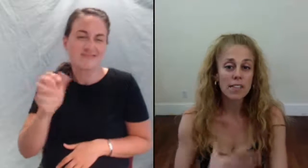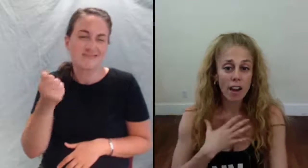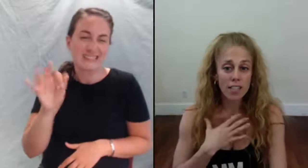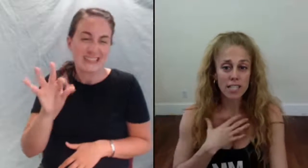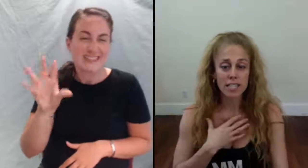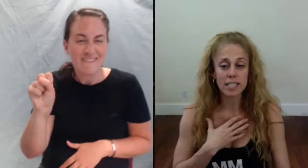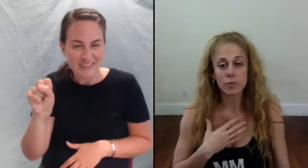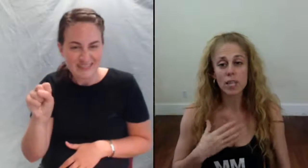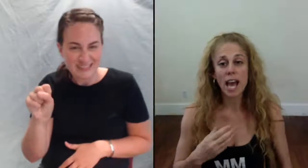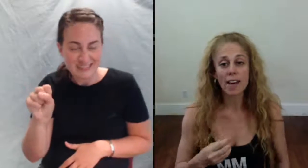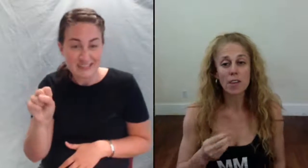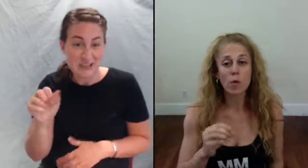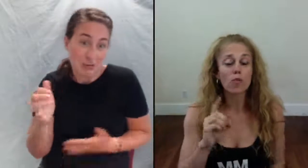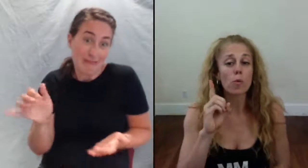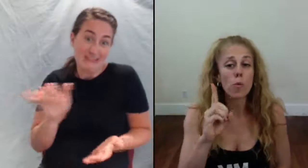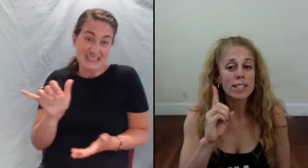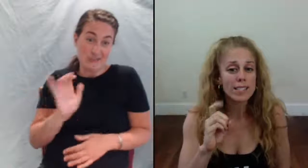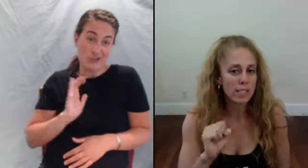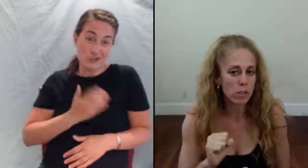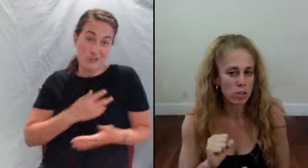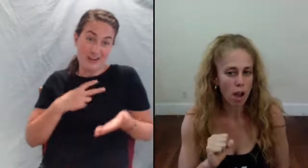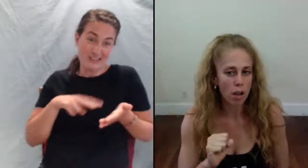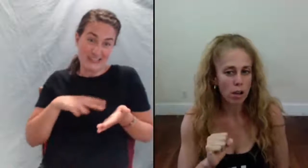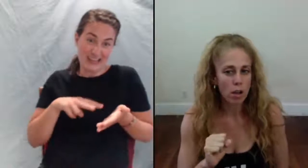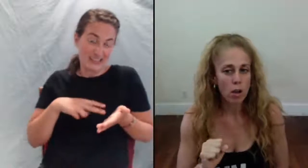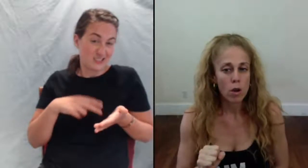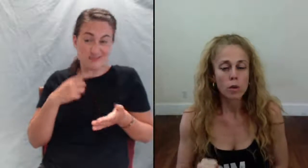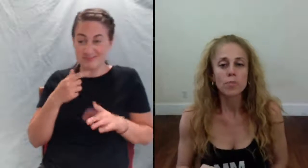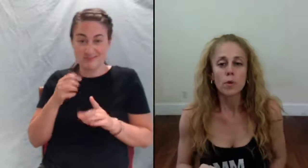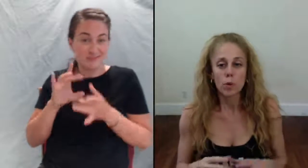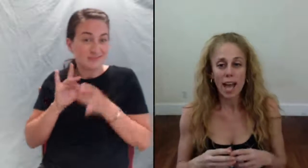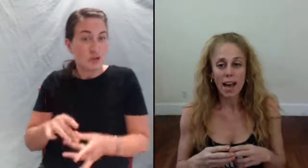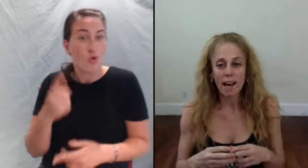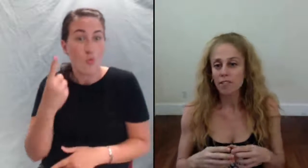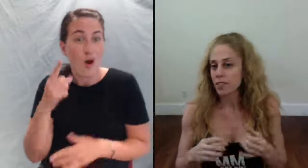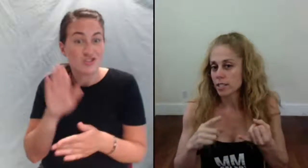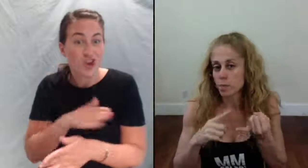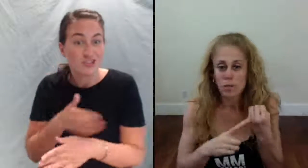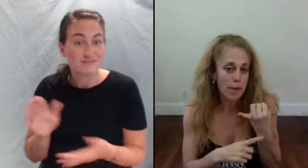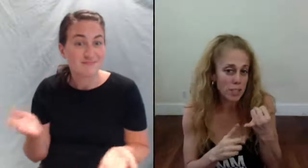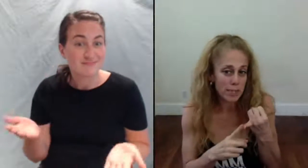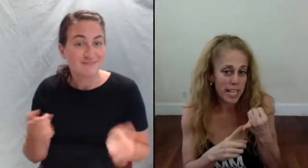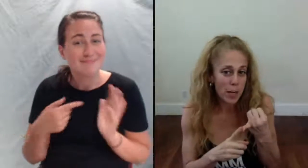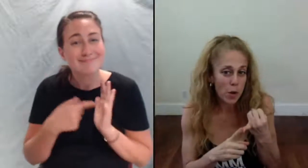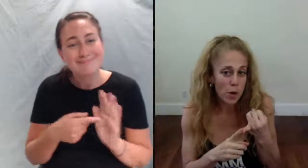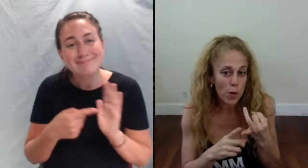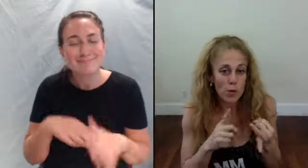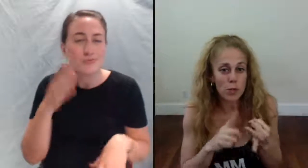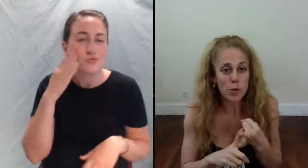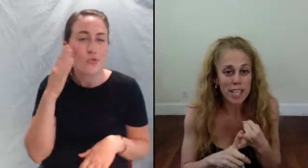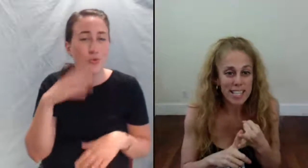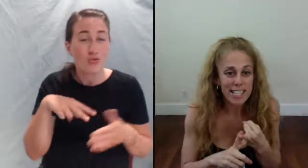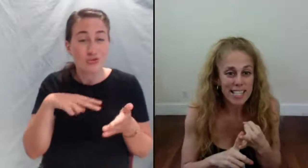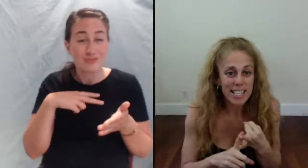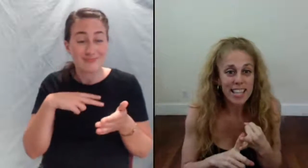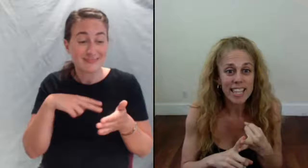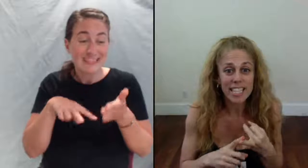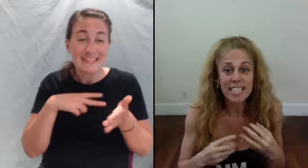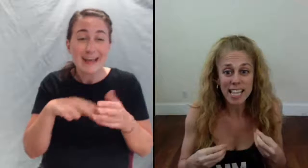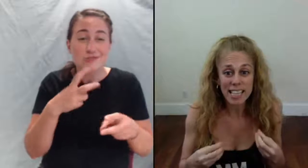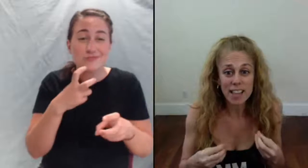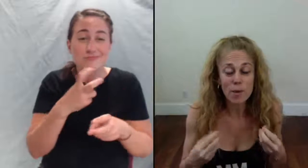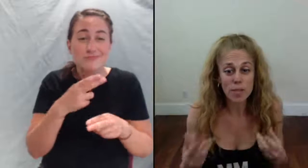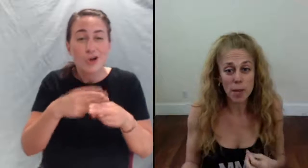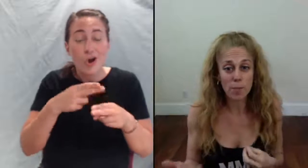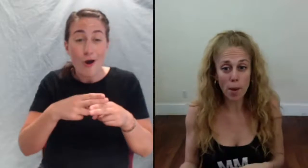Like many of our dances, we have that were for one single song. We have, for example, the mashed potato, the twist,